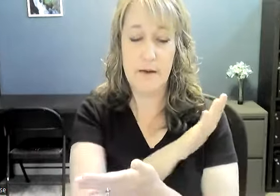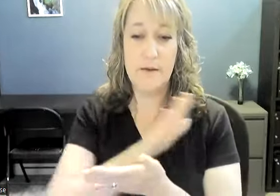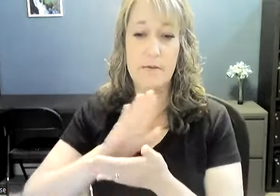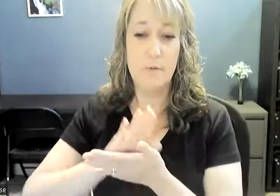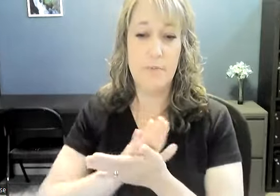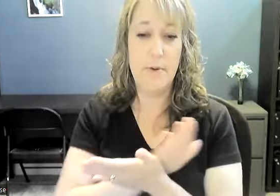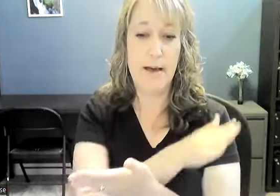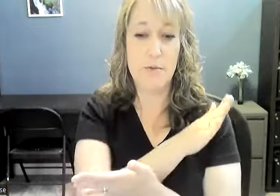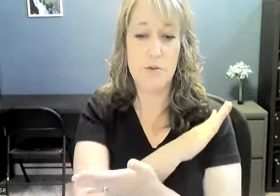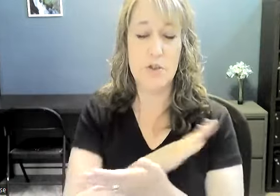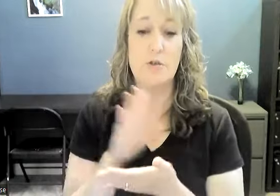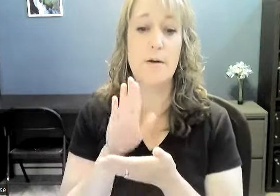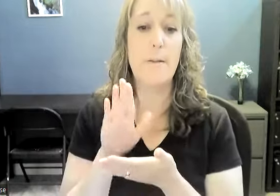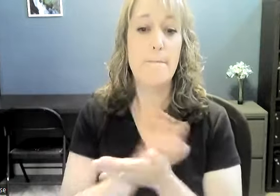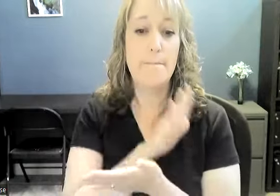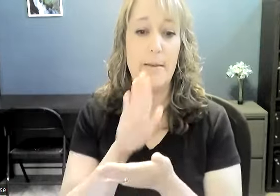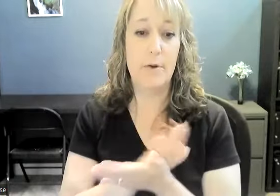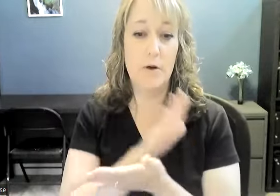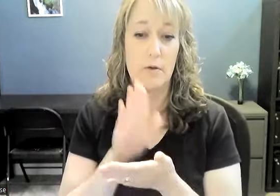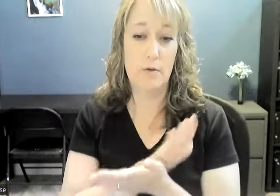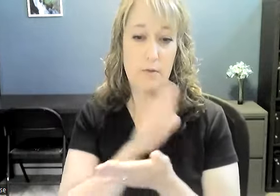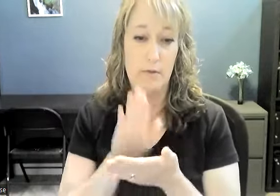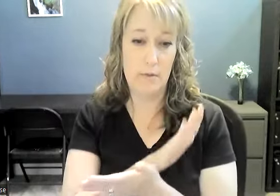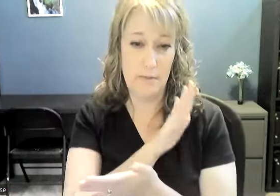Okay, so back towards your shoulder. Paper.